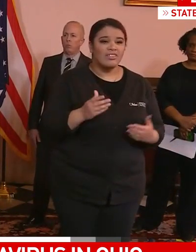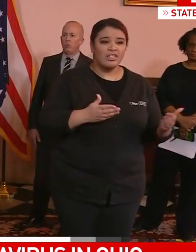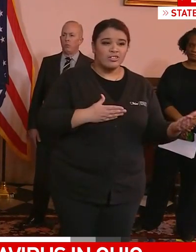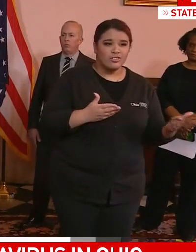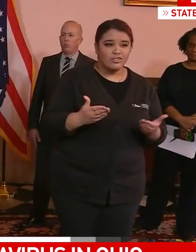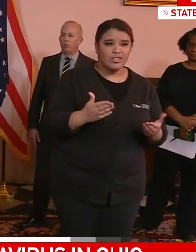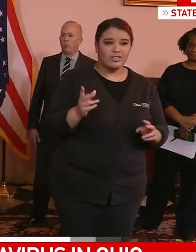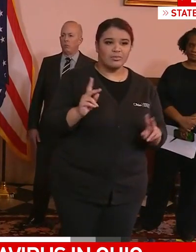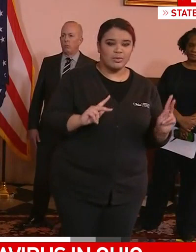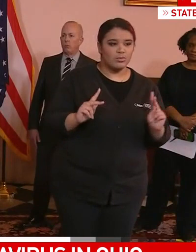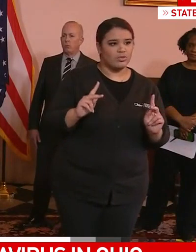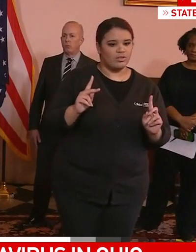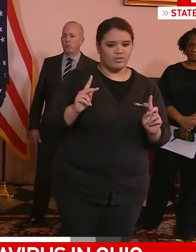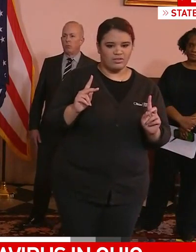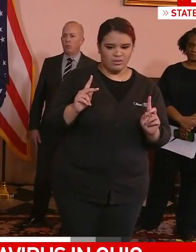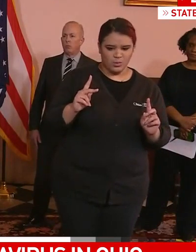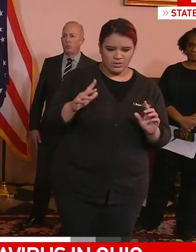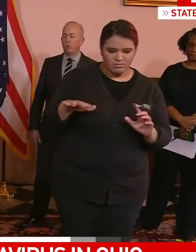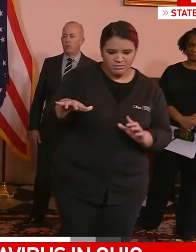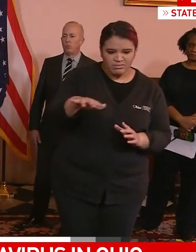our society.